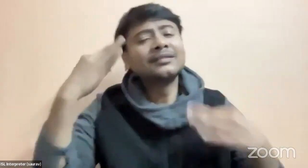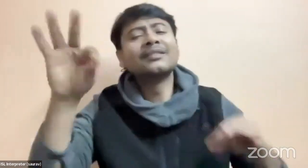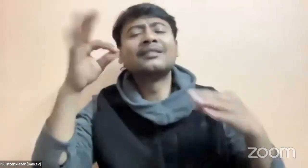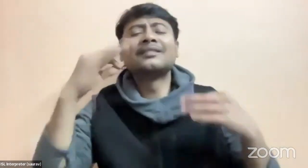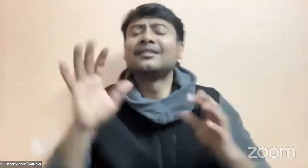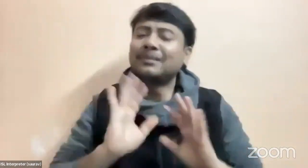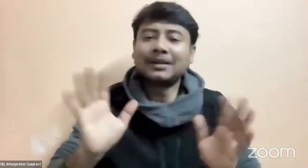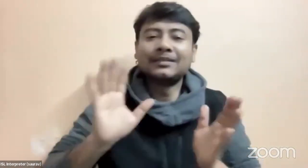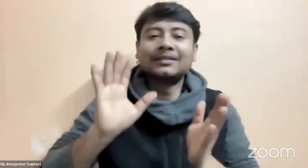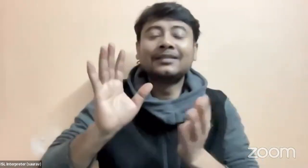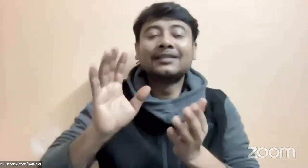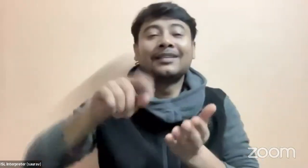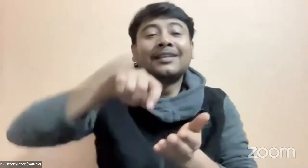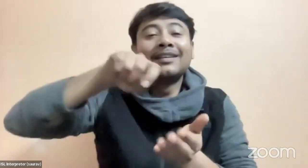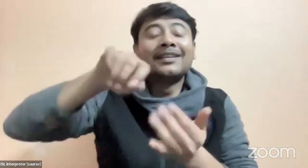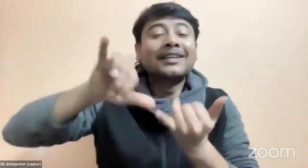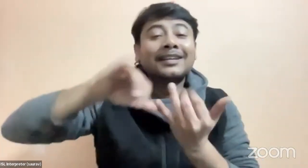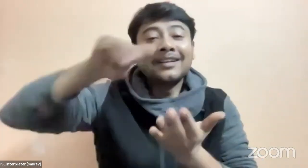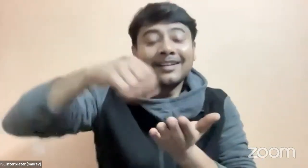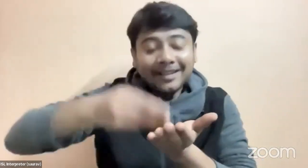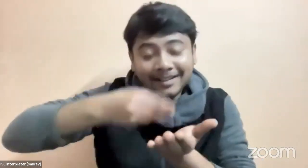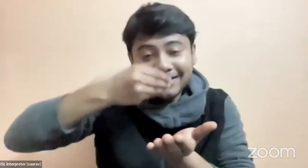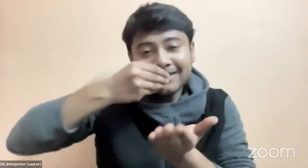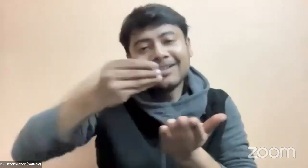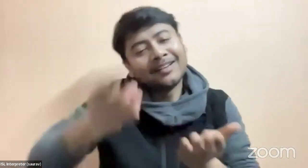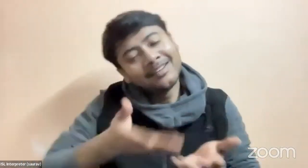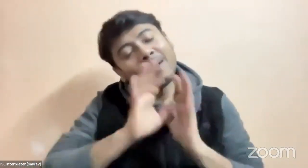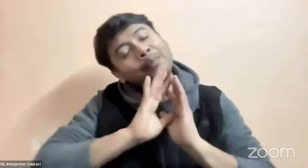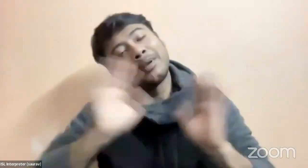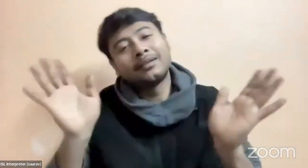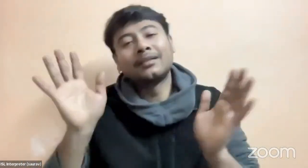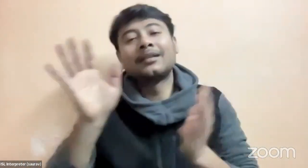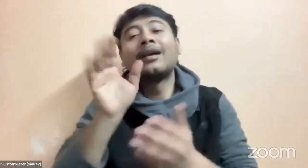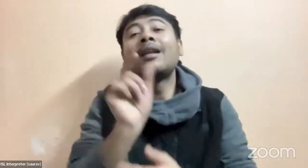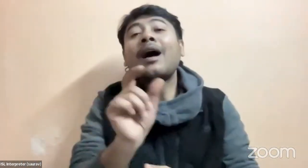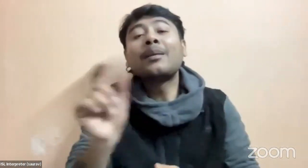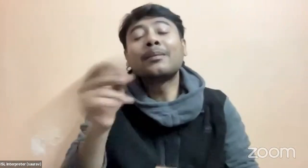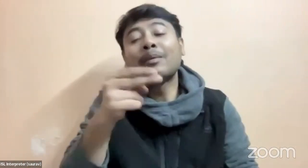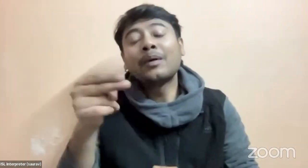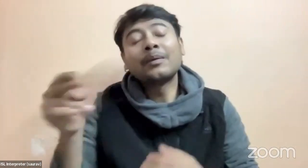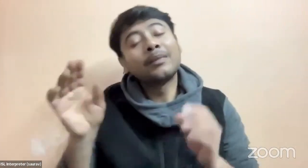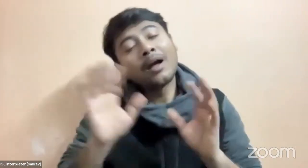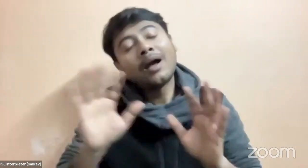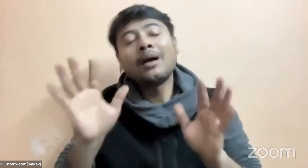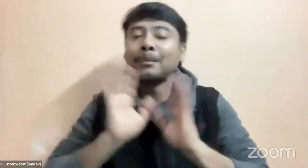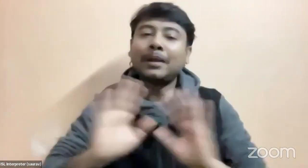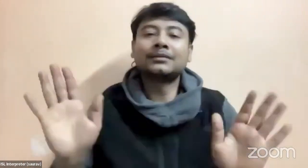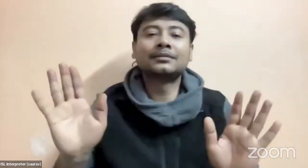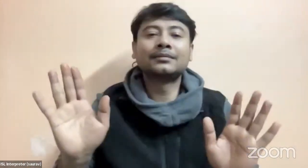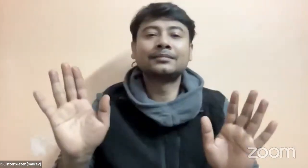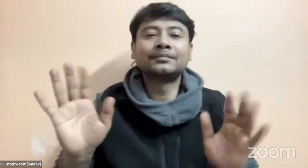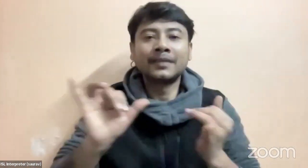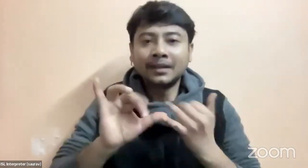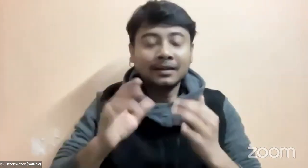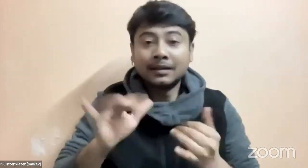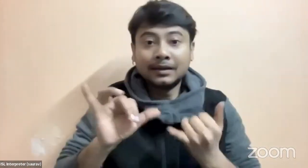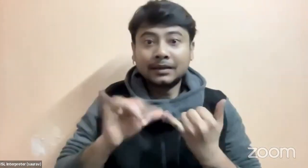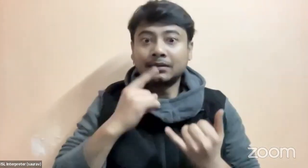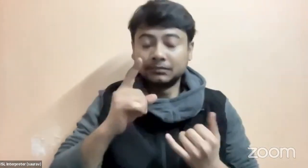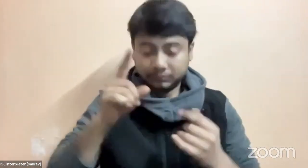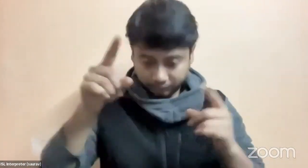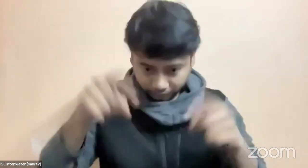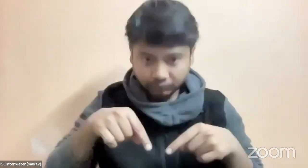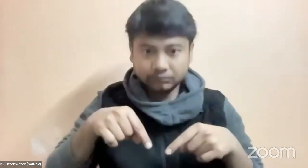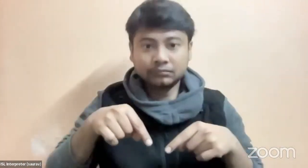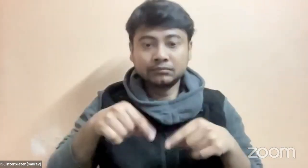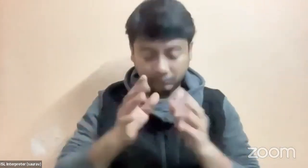Very simple process. Krishna is saying, no, you should worship me every day, always surrender.